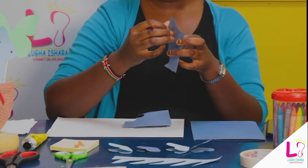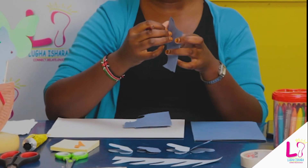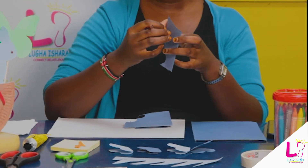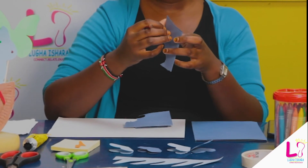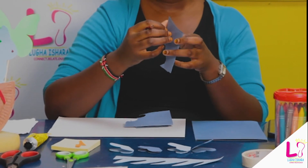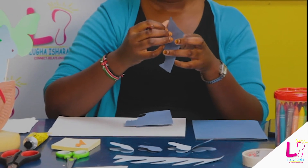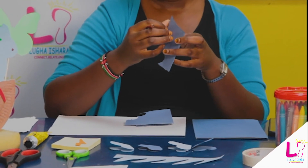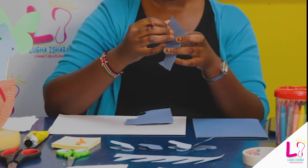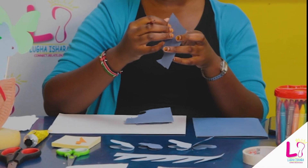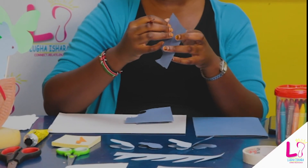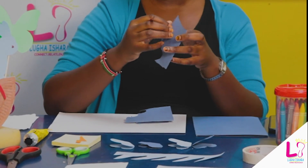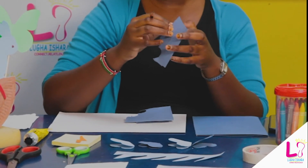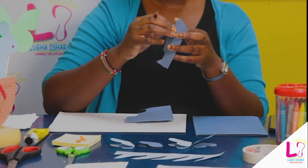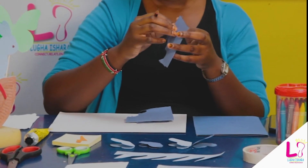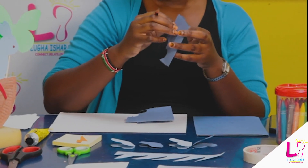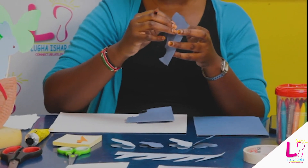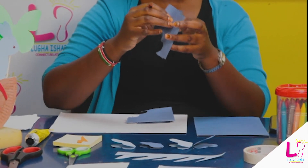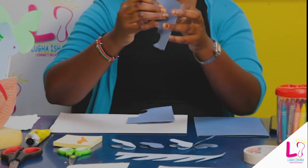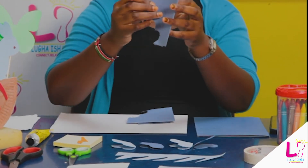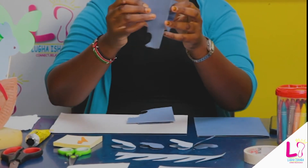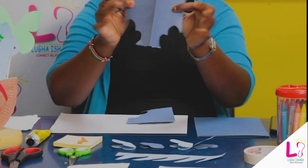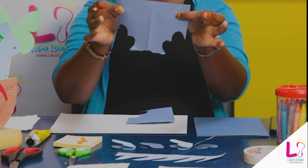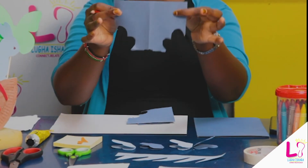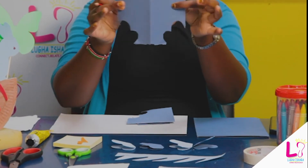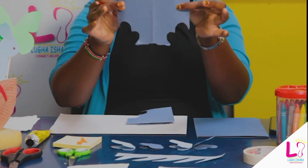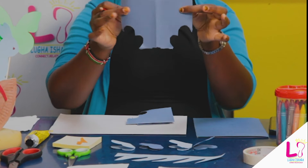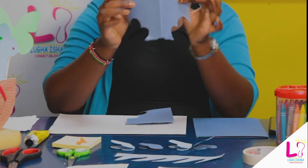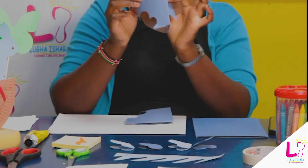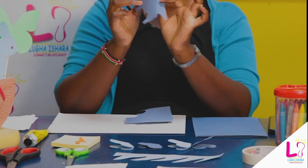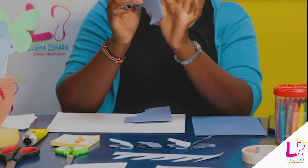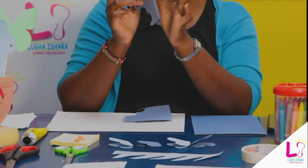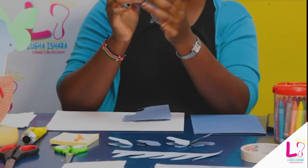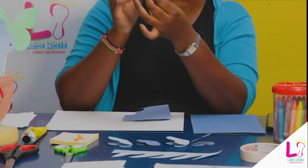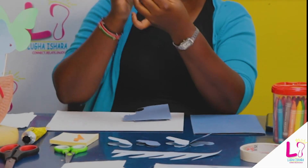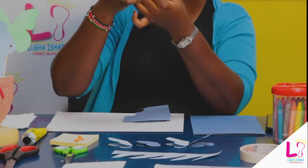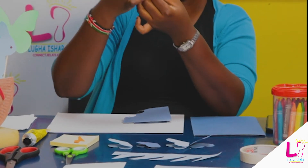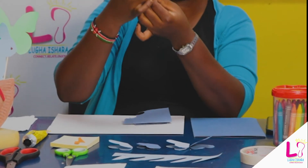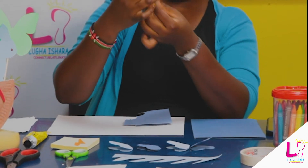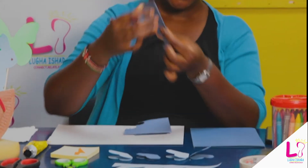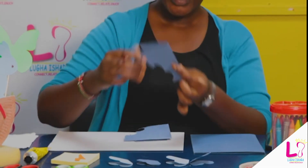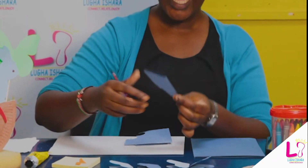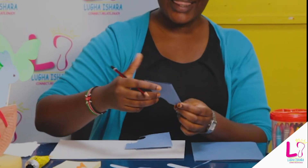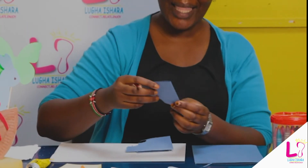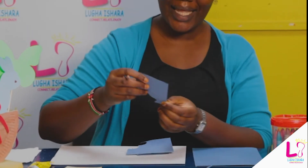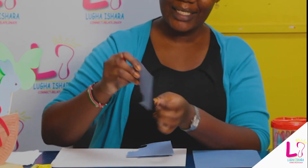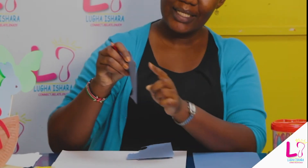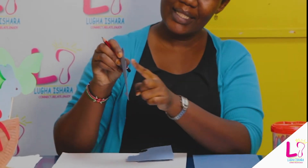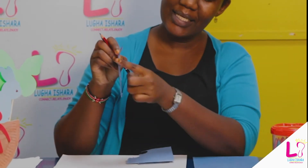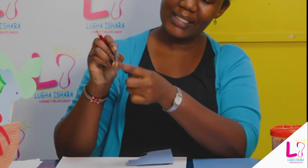of paper. This one is refusing. There we go. Fold it in half, and then this